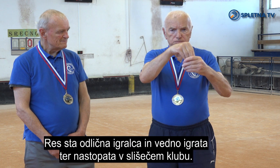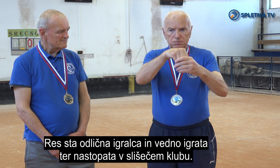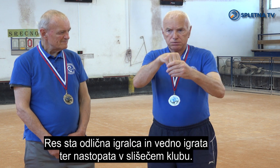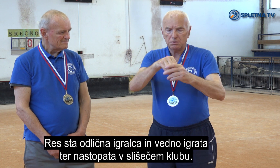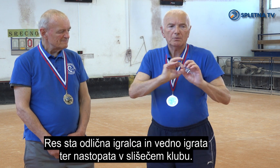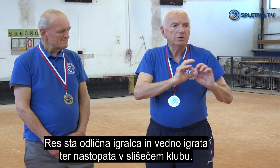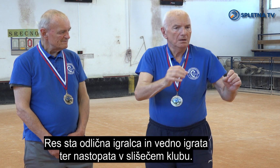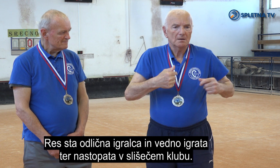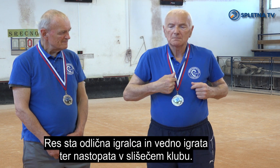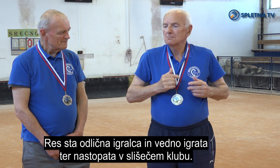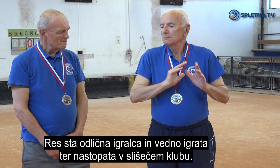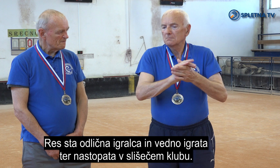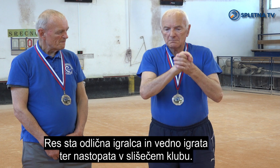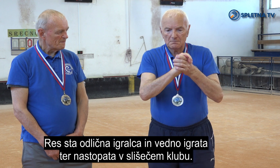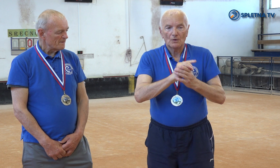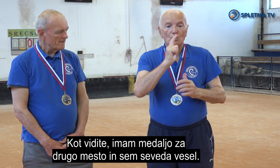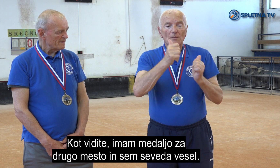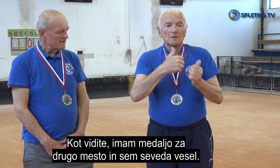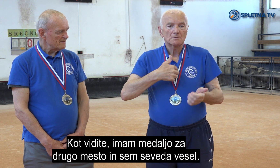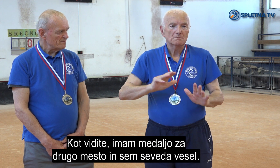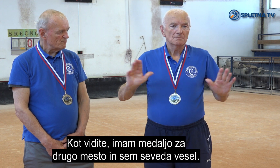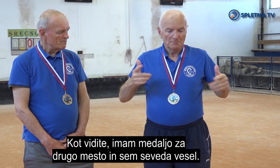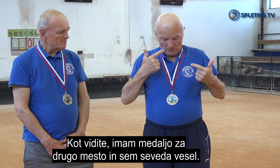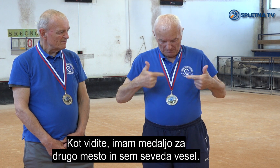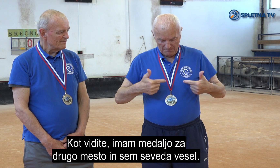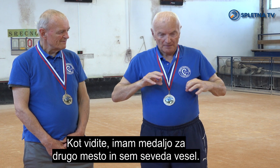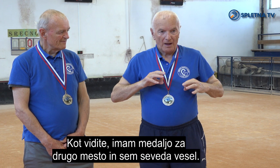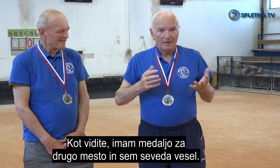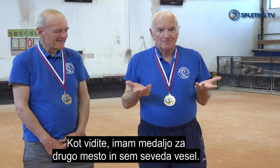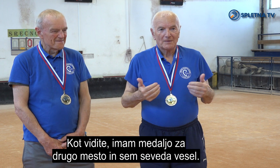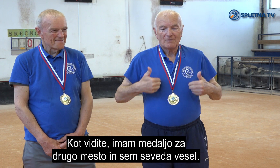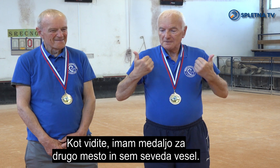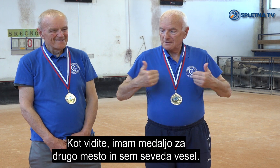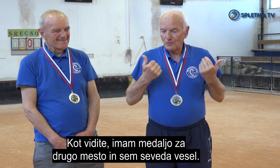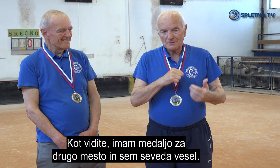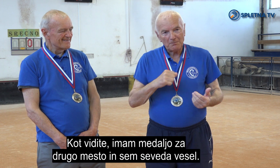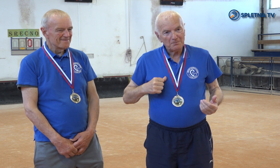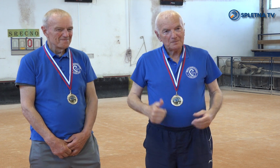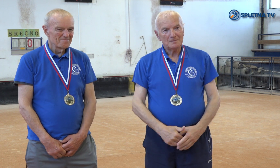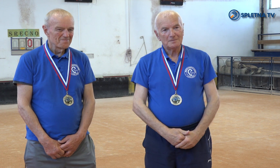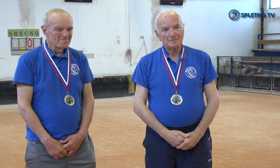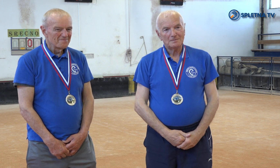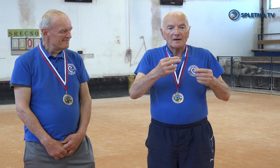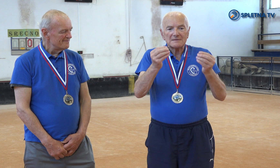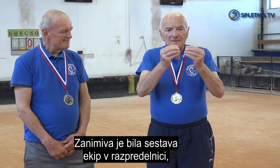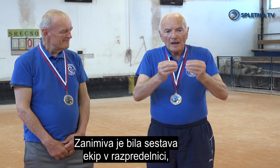Just don't bother. I know this all just makes me sound ancient, but sons and